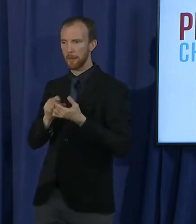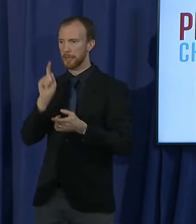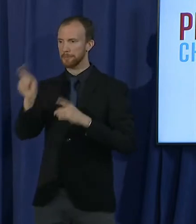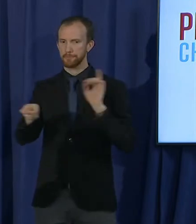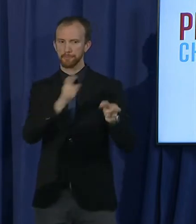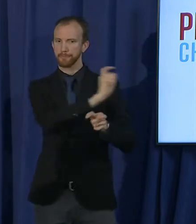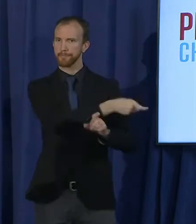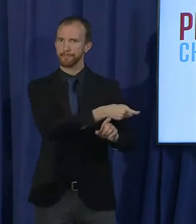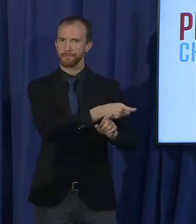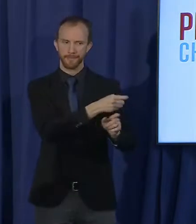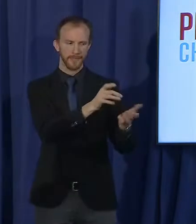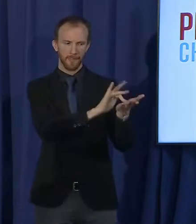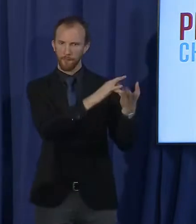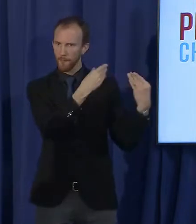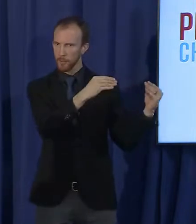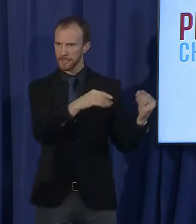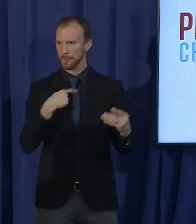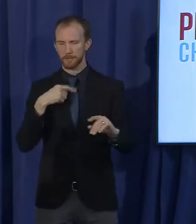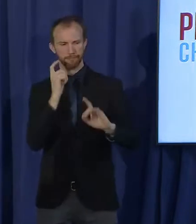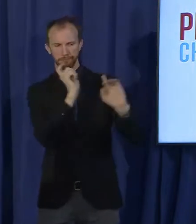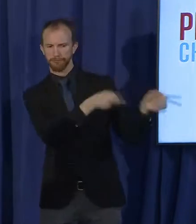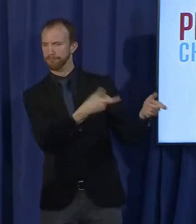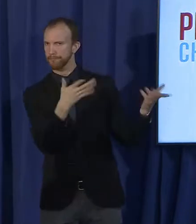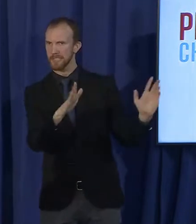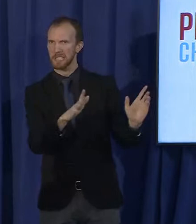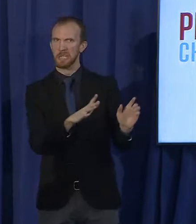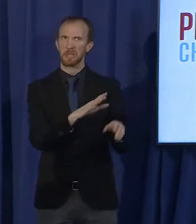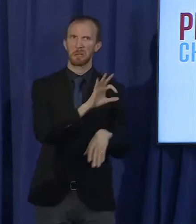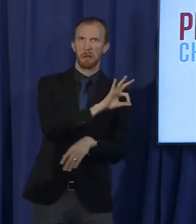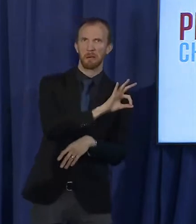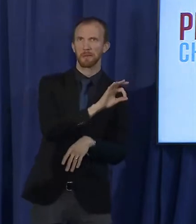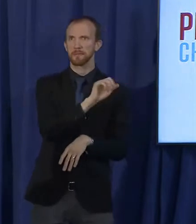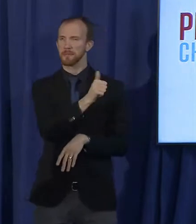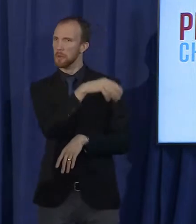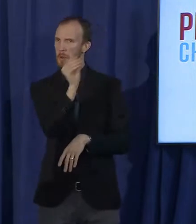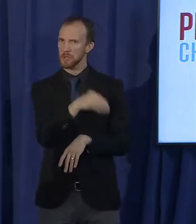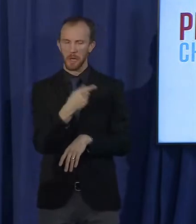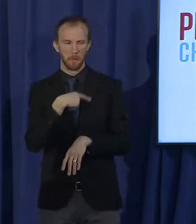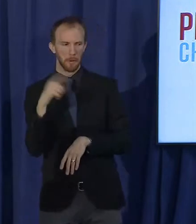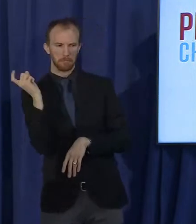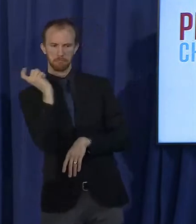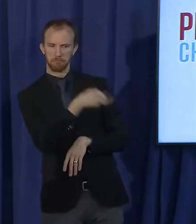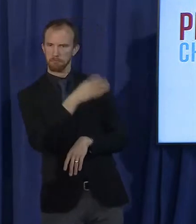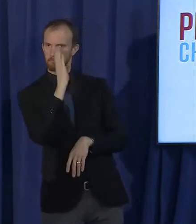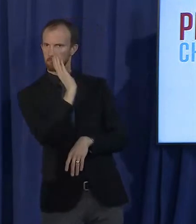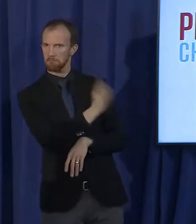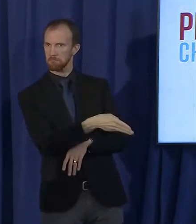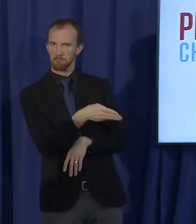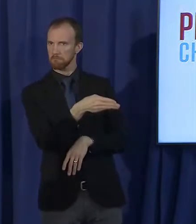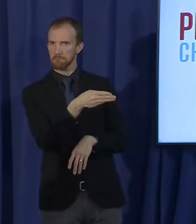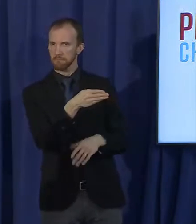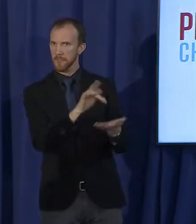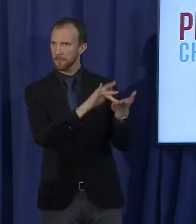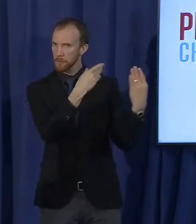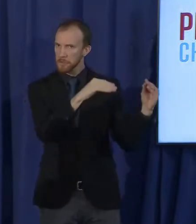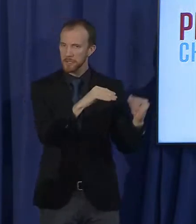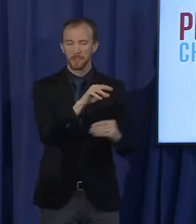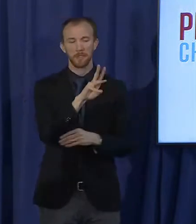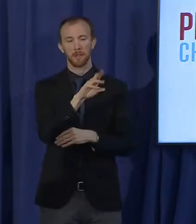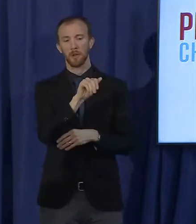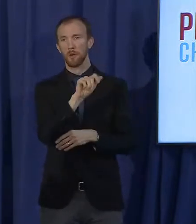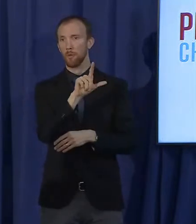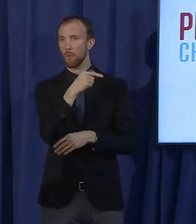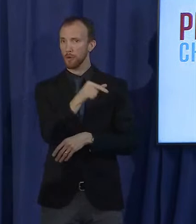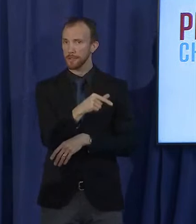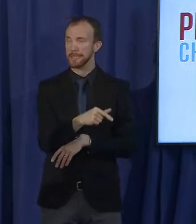to 10% of our vaccine has been given out already through pharmacies. So in addition to Walgreens and CVS, which are